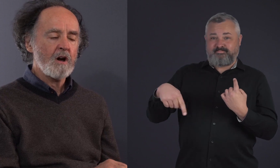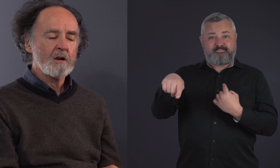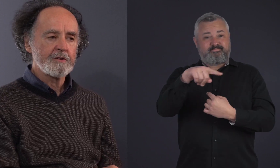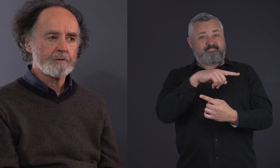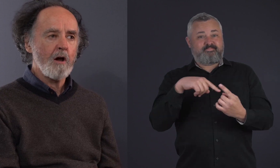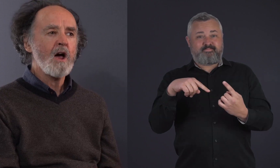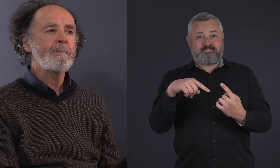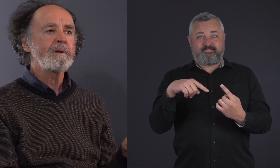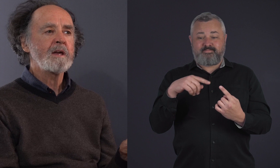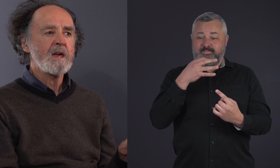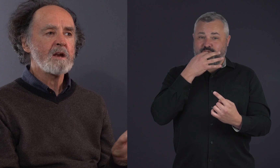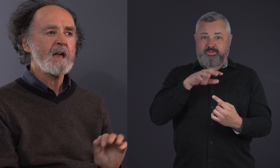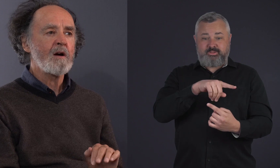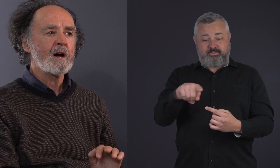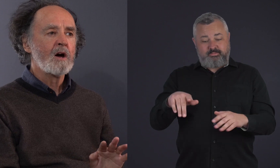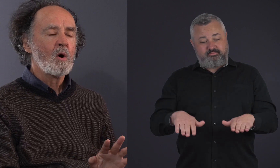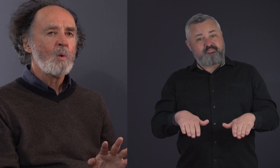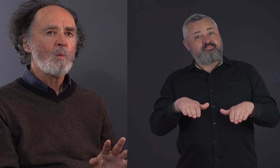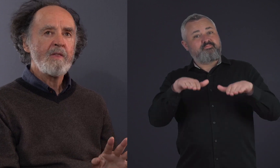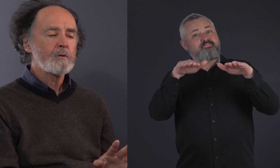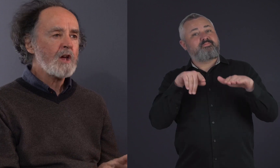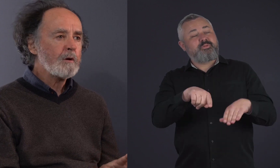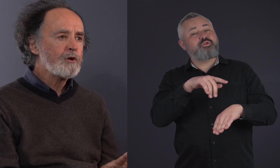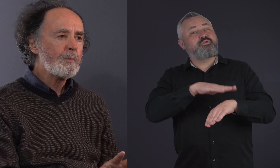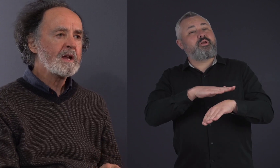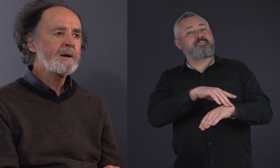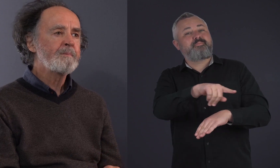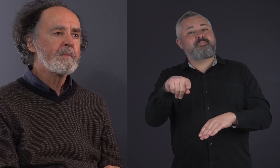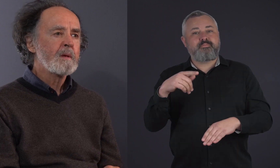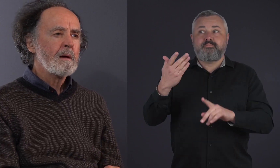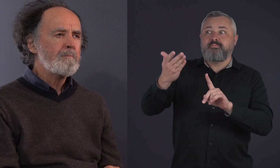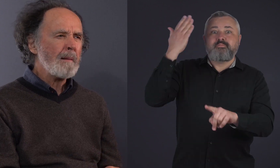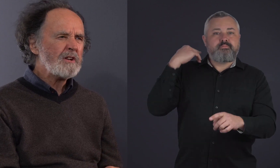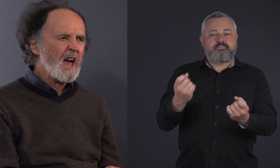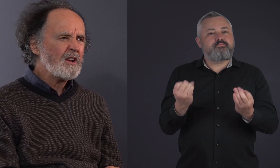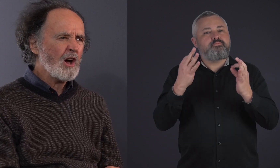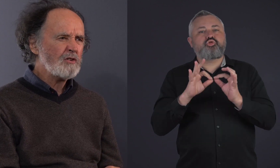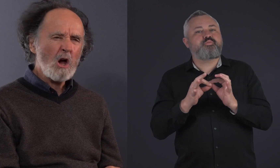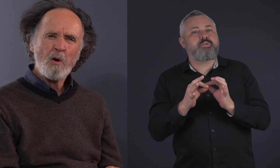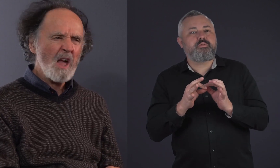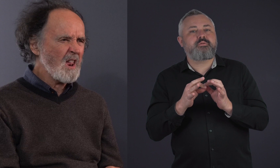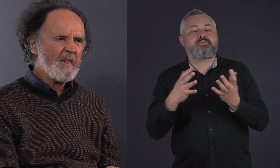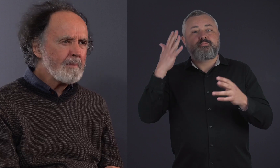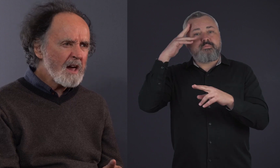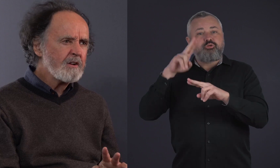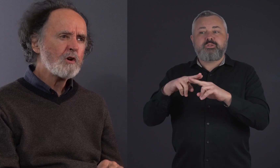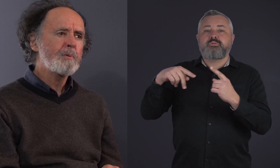child has grown up in an era where there was no interpreting. Mum and dad don't know anything about